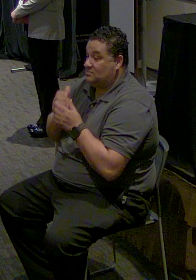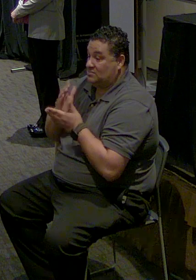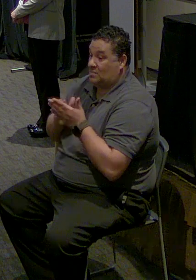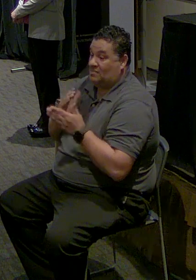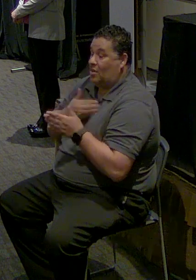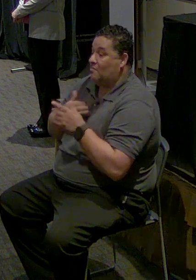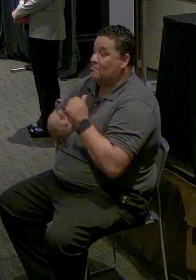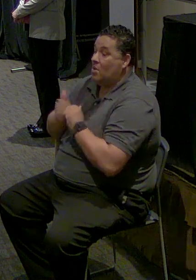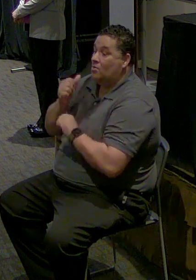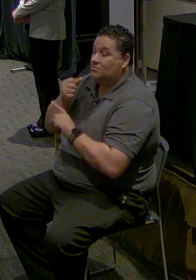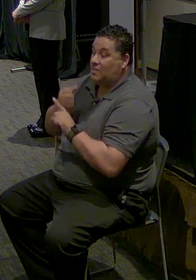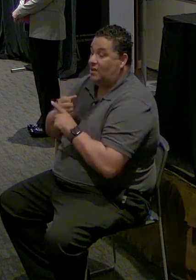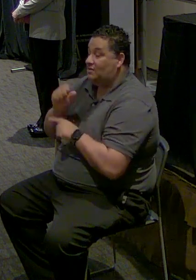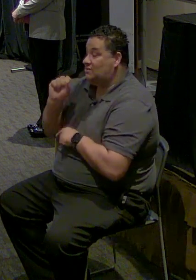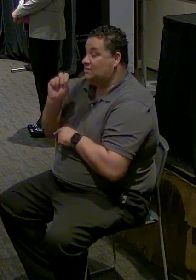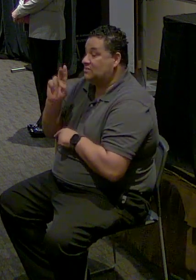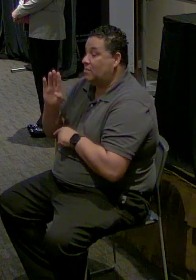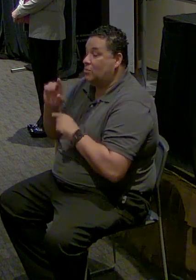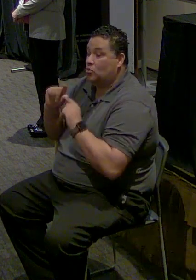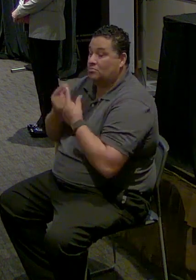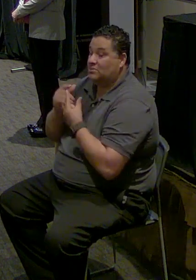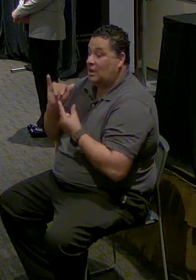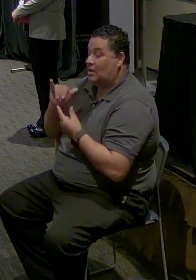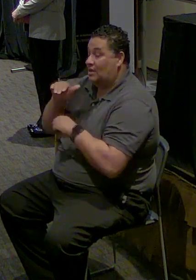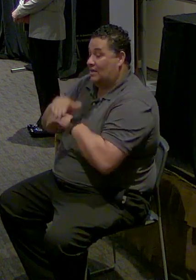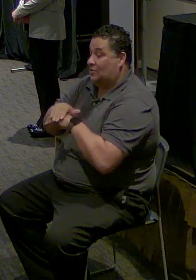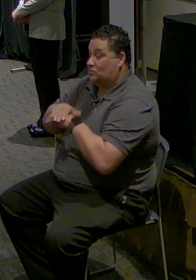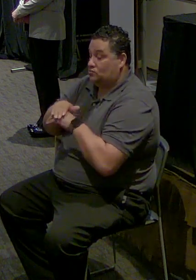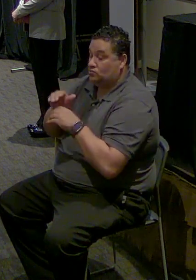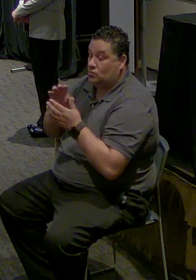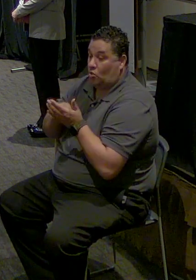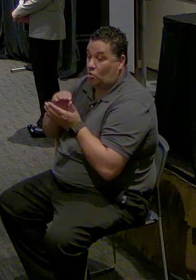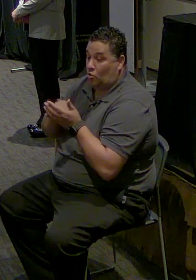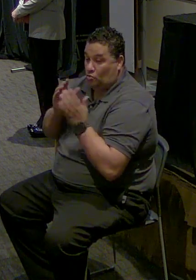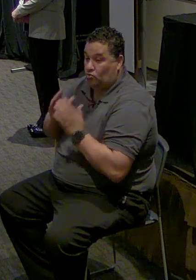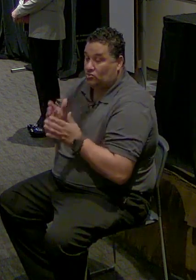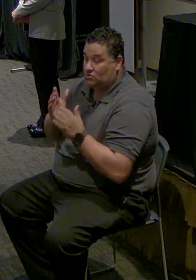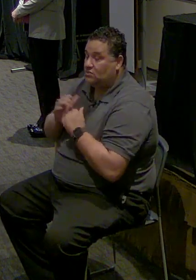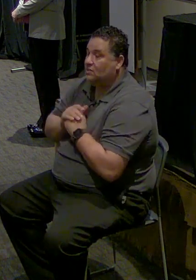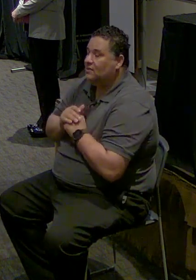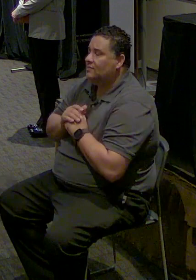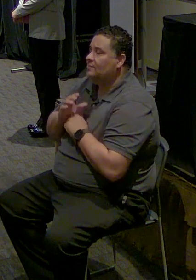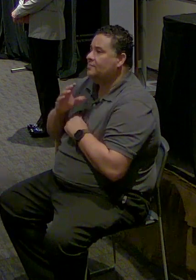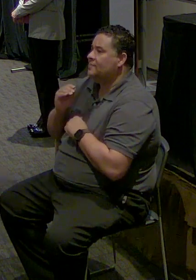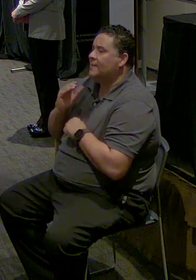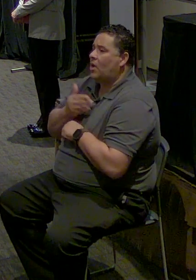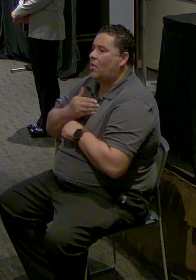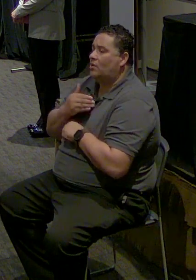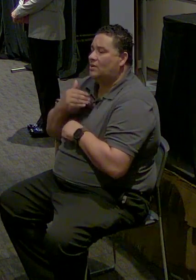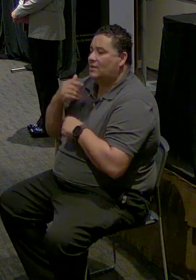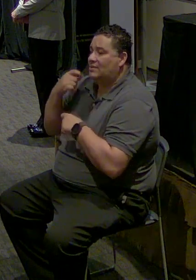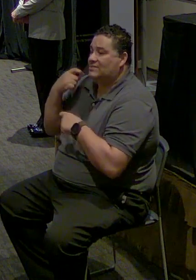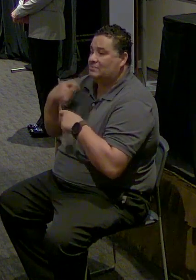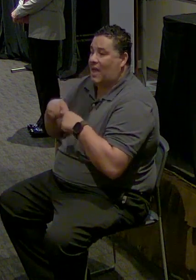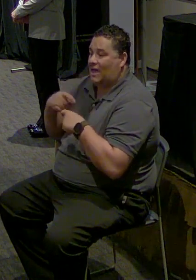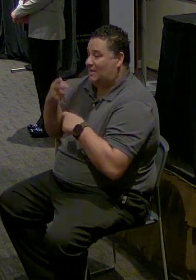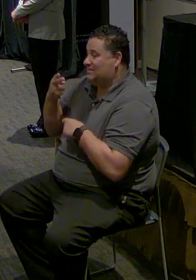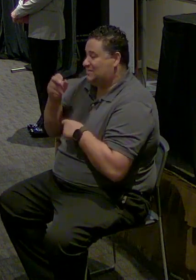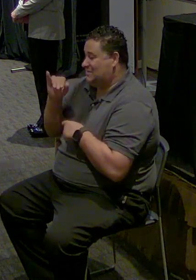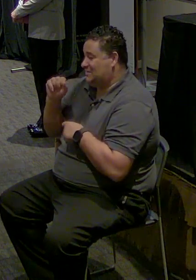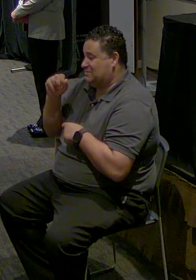some of our most impacted subgroups, like our English learners and our Hispanic males,